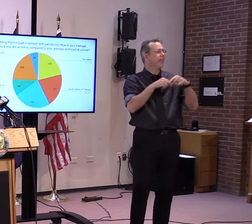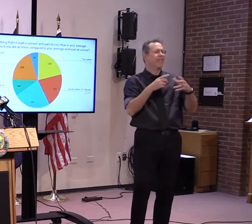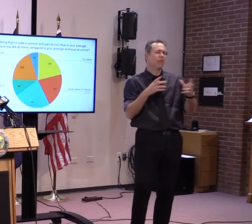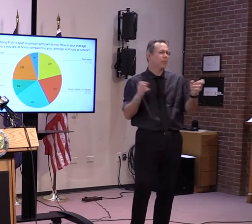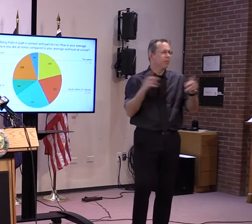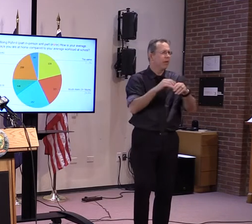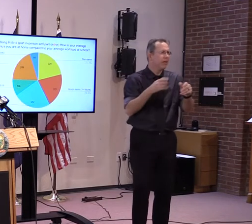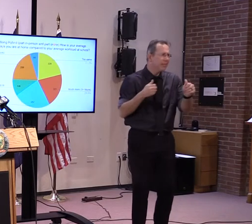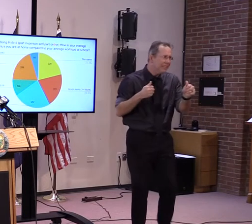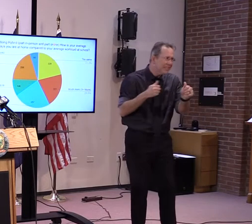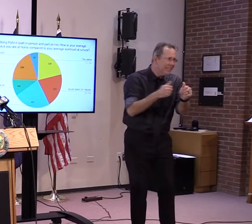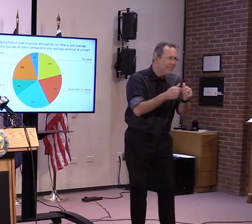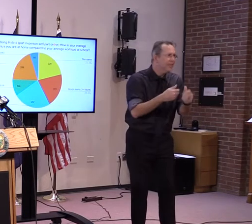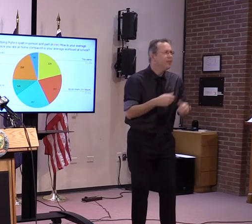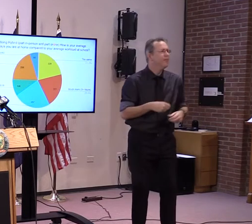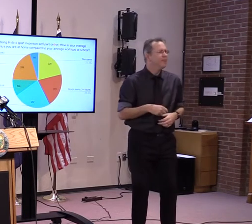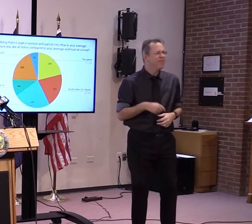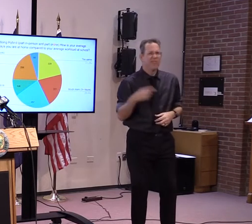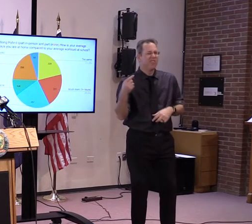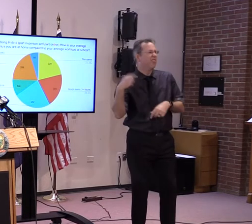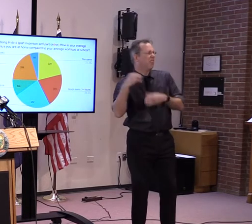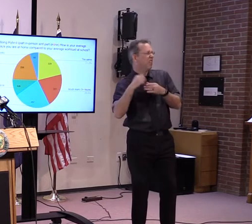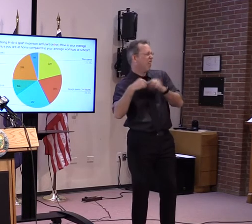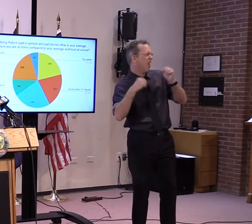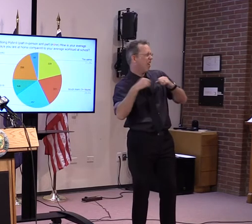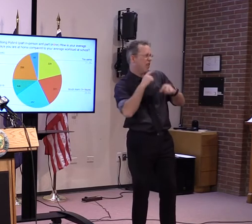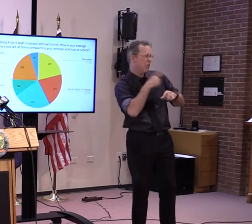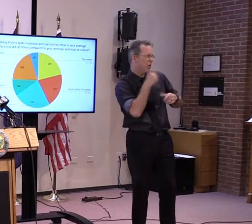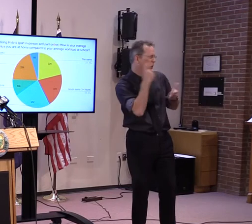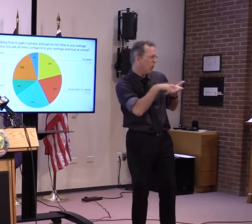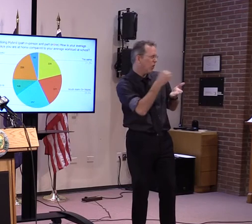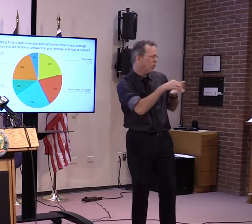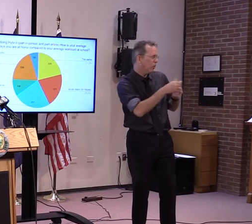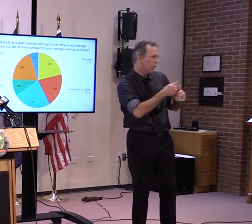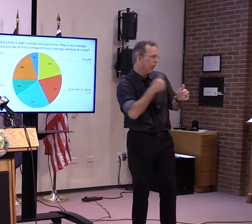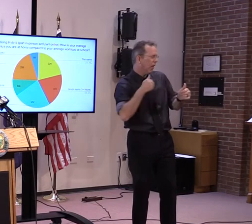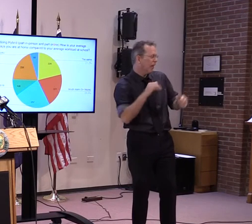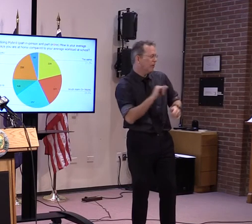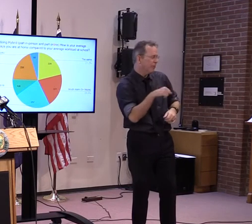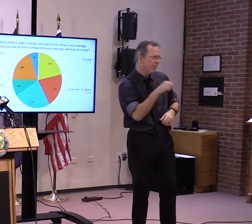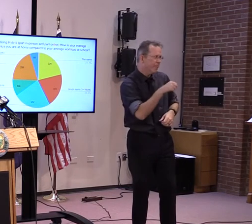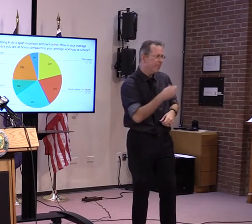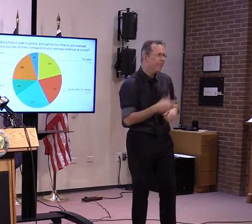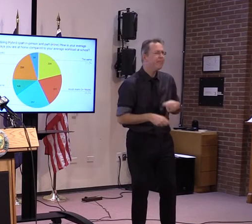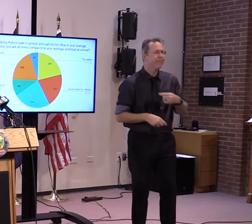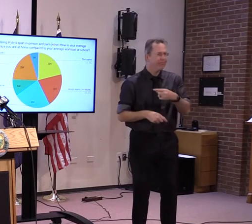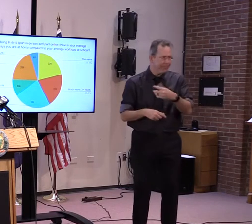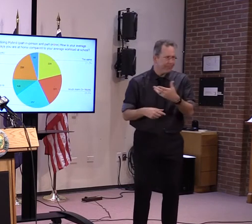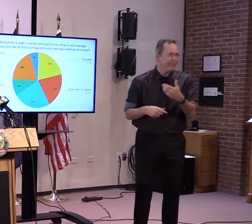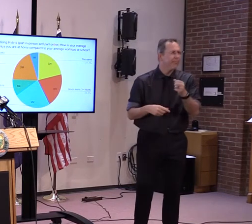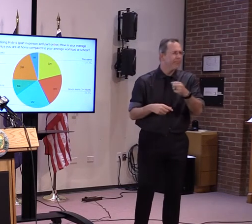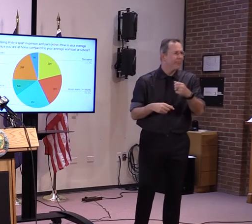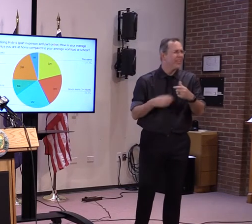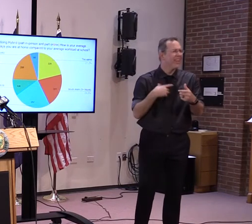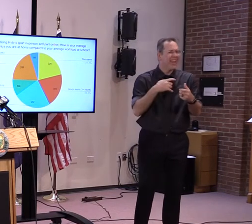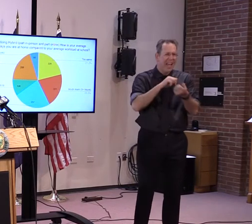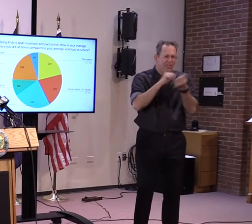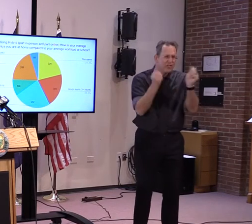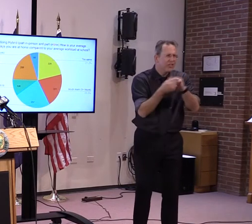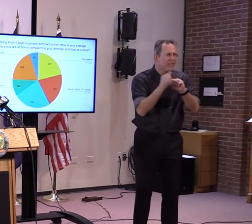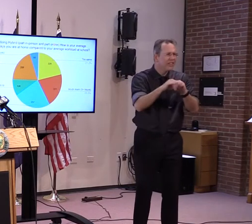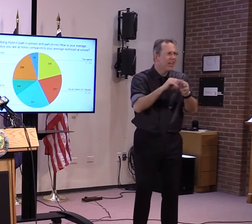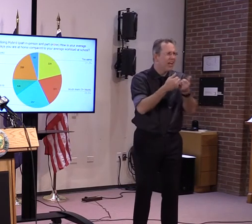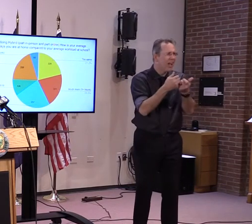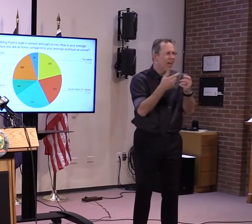I think another important thing to note about that is that, at least at my school, we've had a change in how classes are taught because we're not able to be in